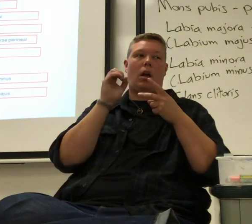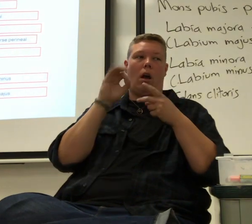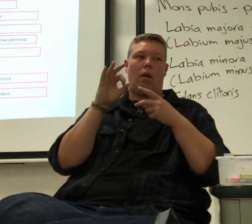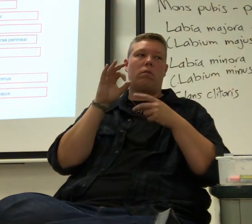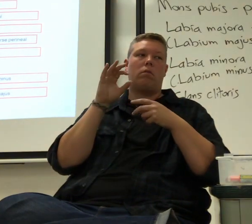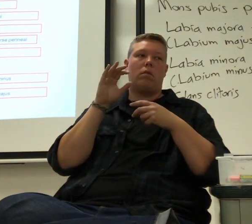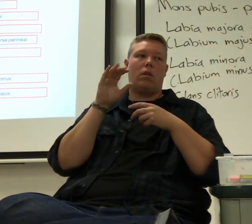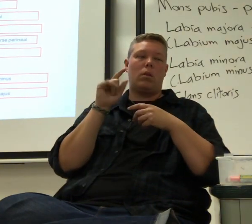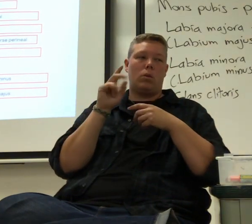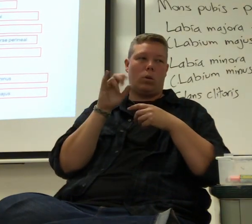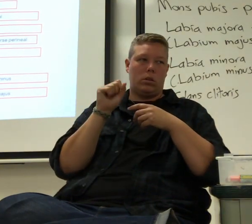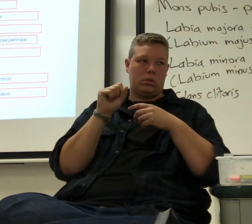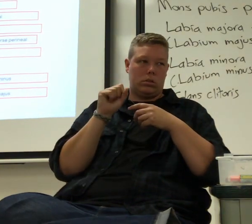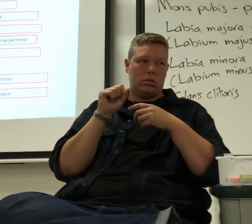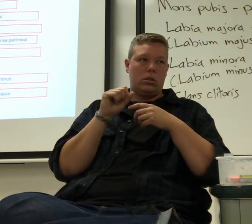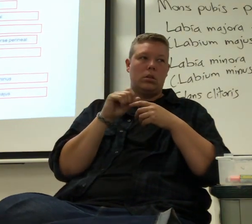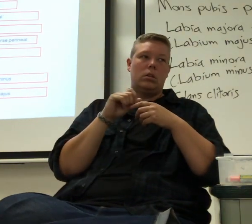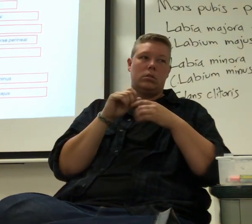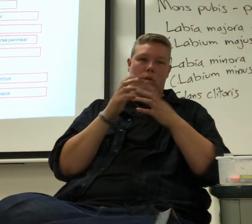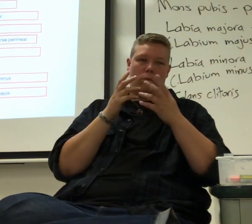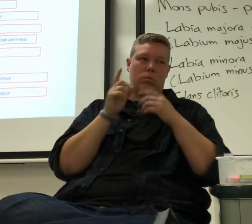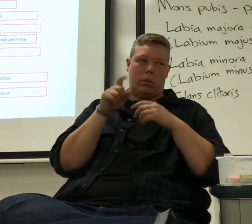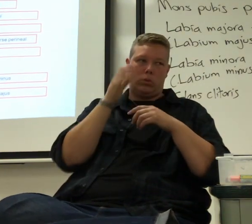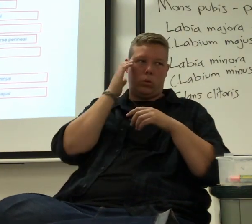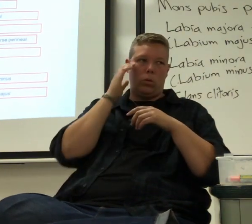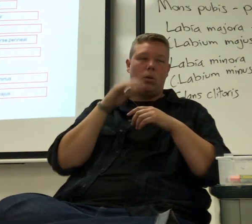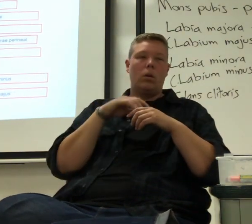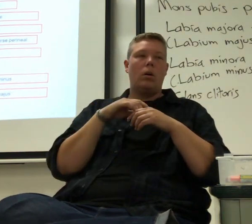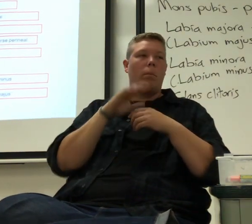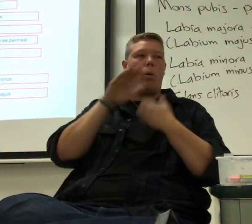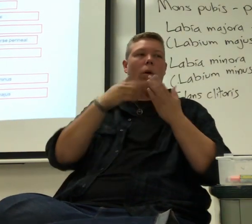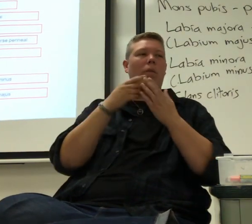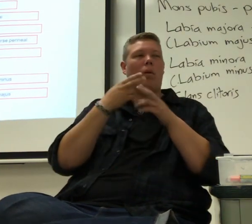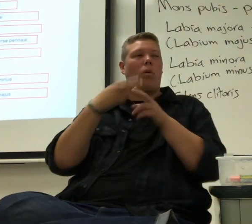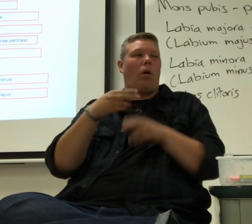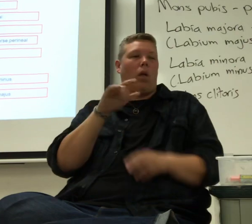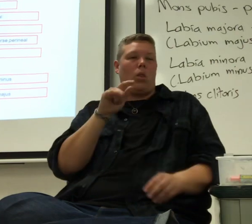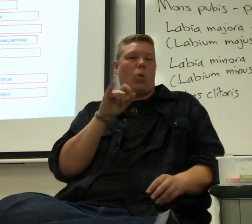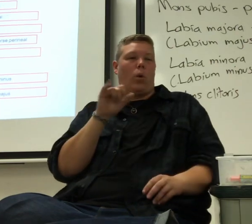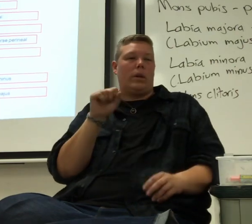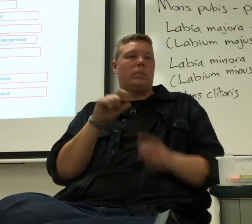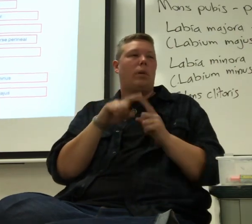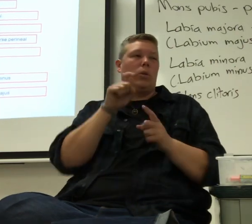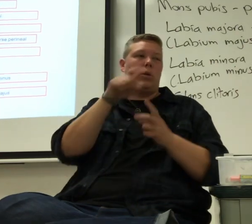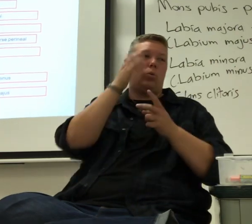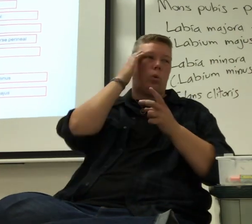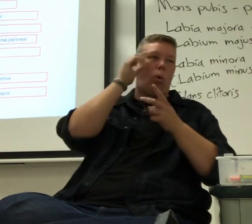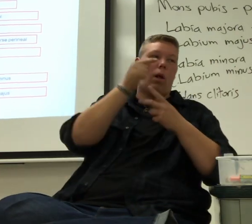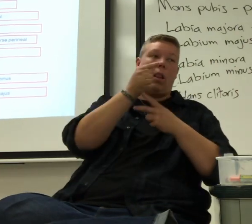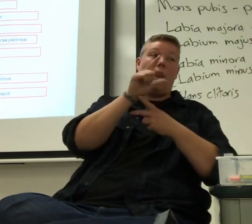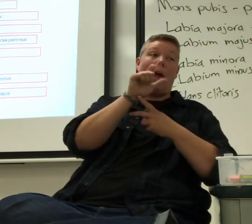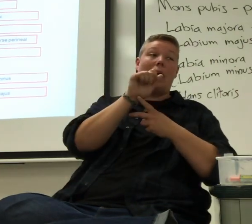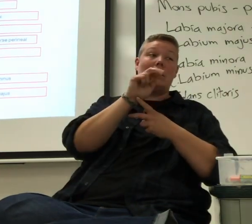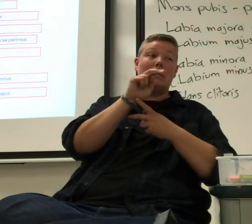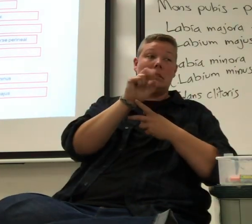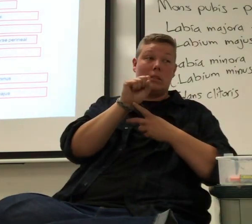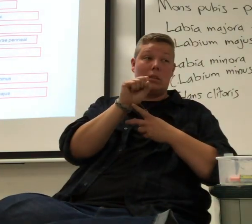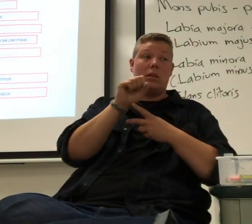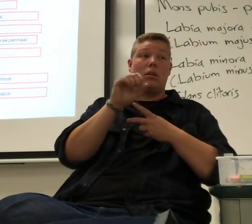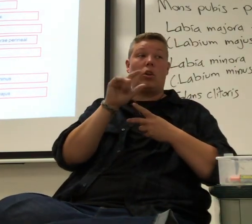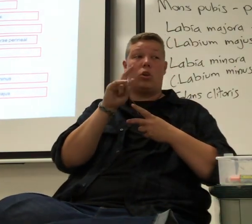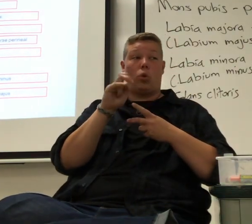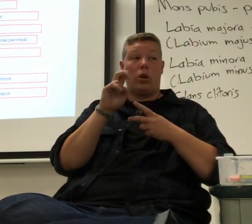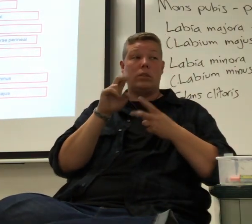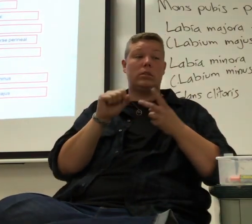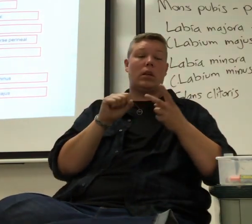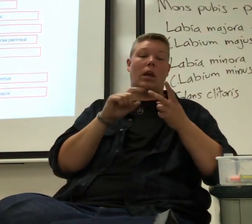have mislabeled that, calling that the body. But this is the body. This whole thing is clitoris, just glans and body. You can't see the crust because